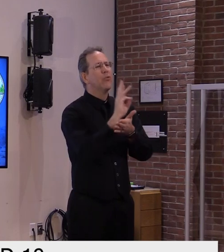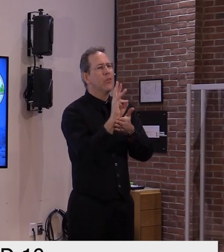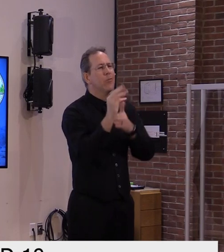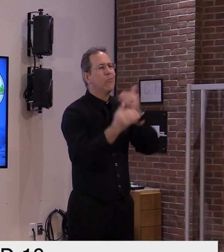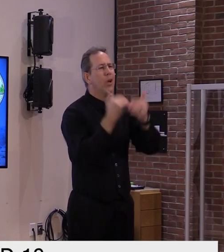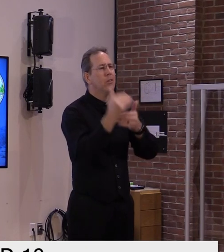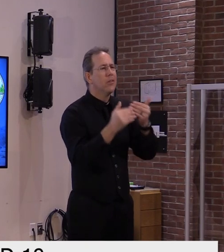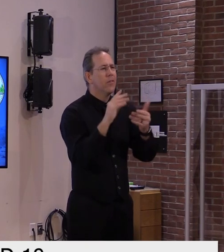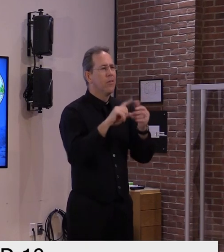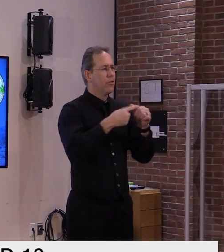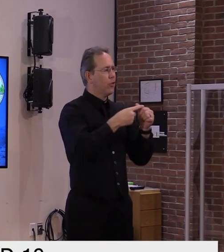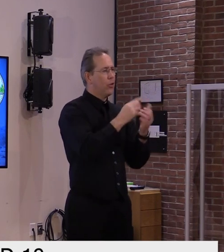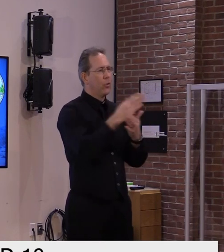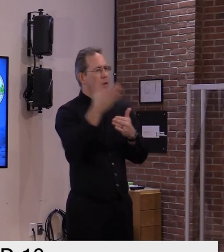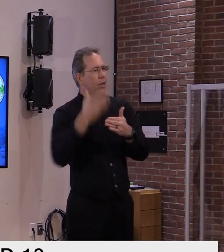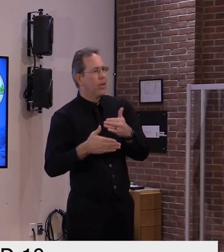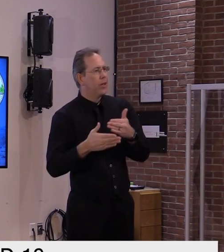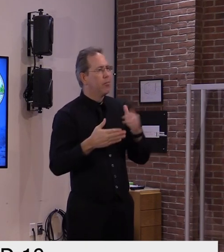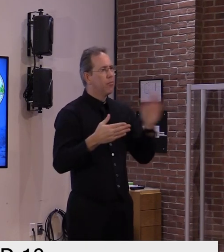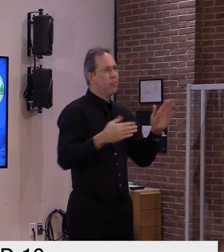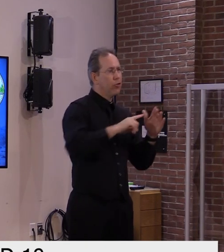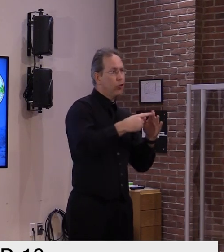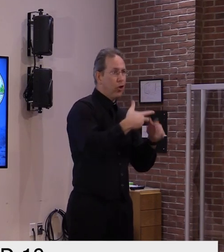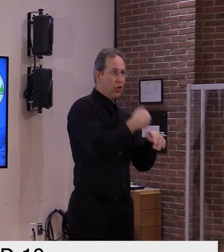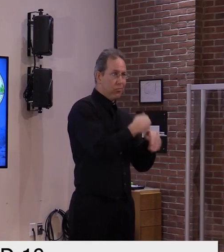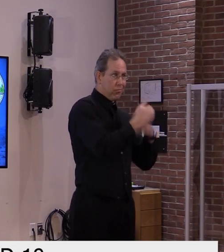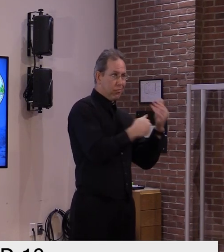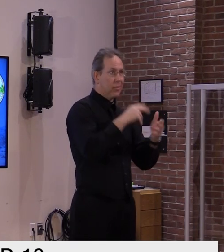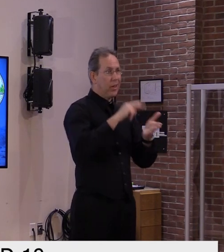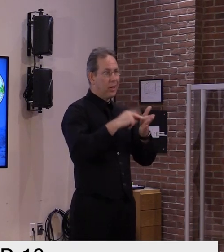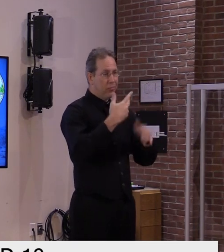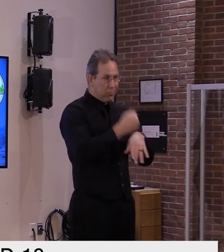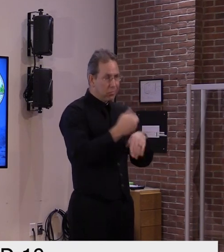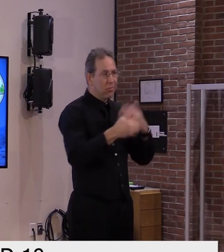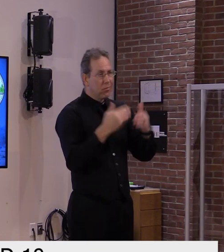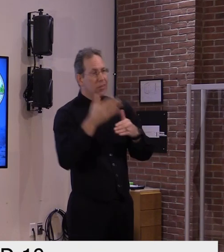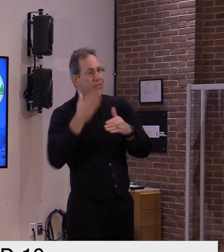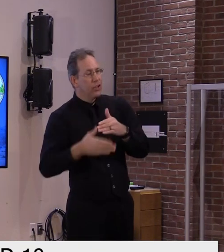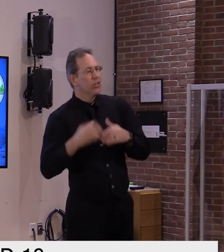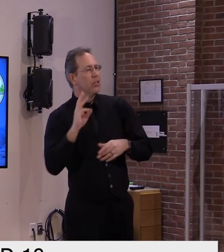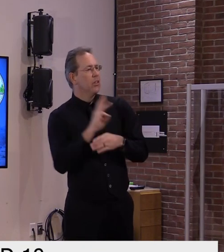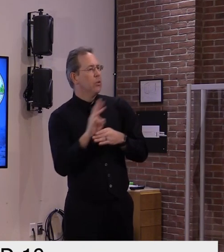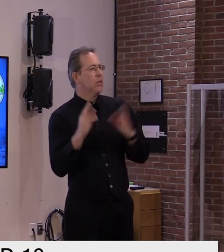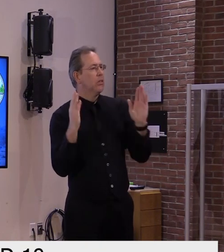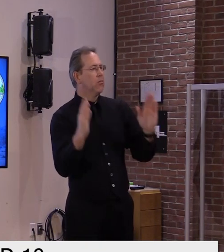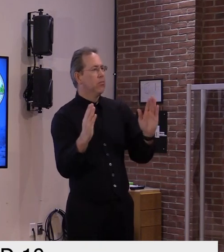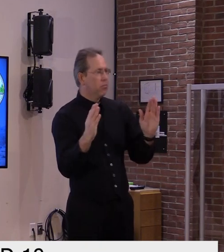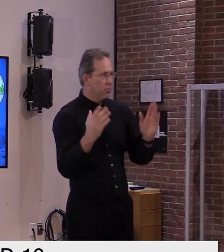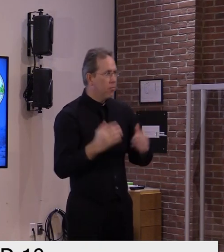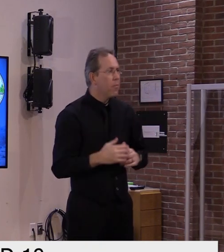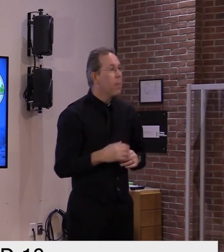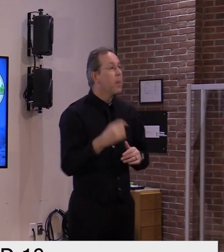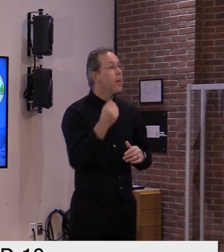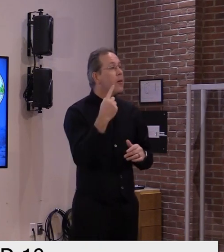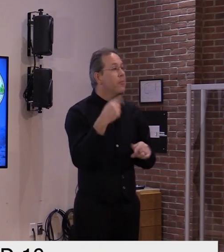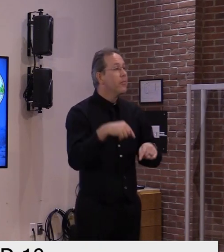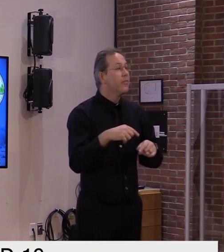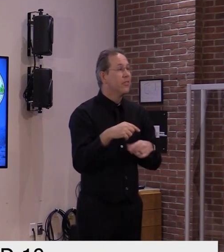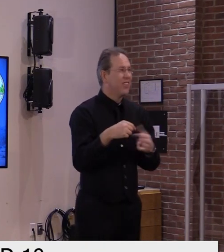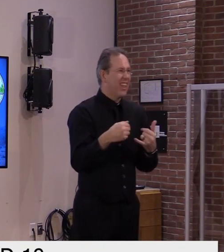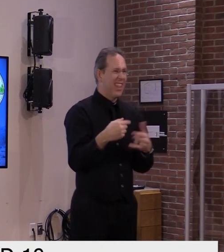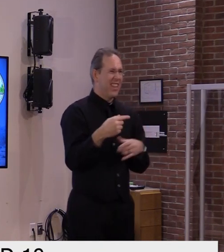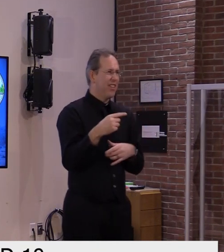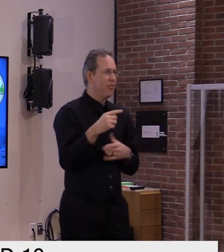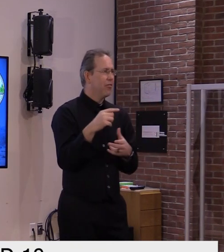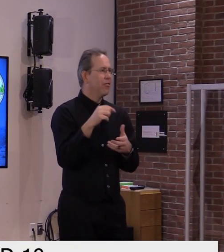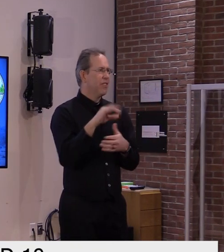know, through the month of February and later. But yeah, I like your optimistic tone, and we should keep